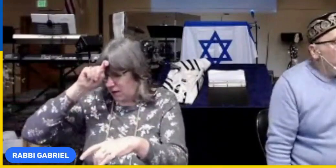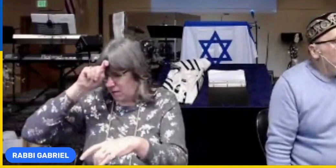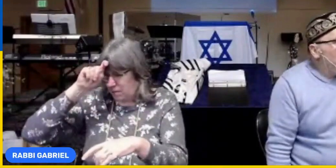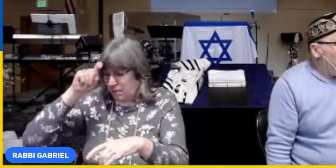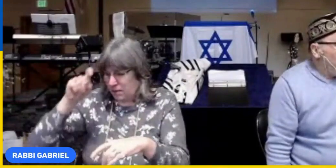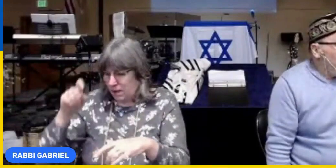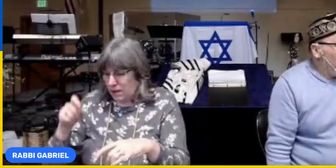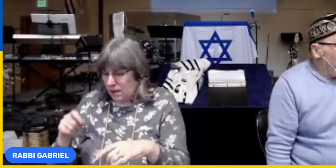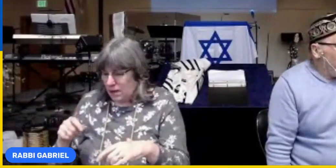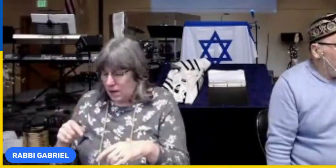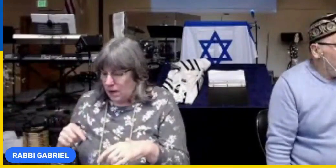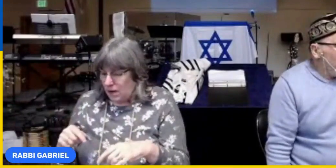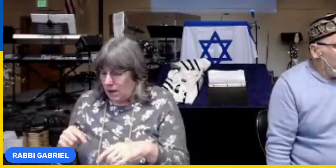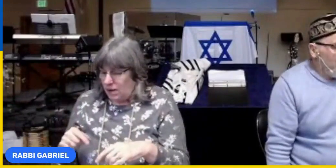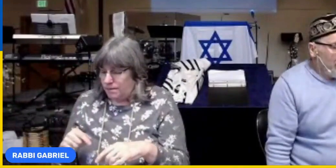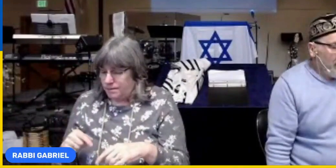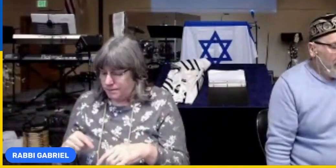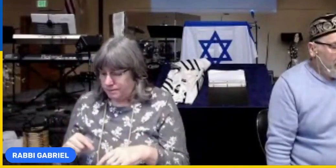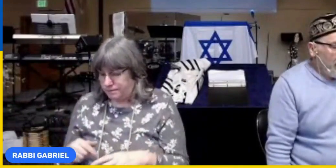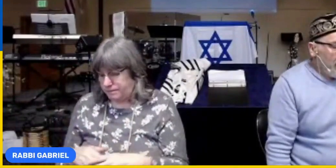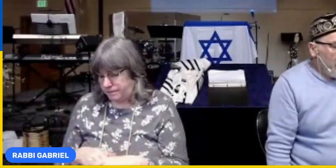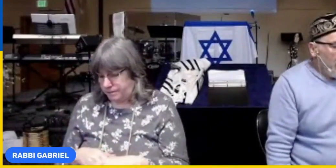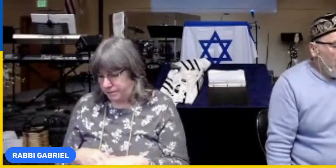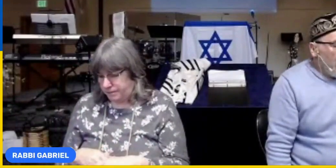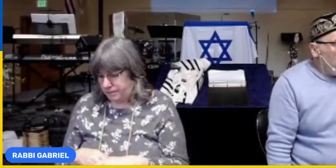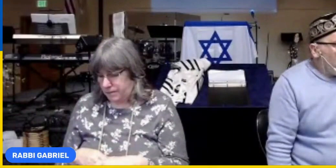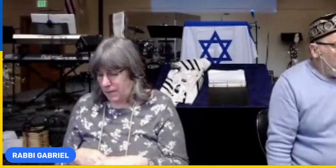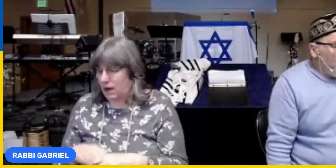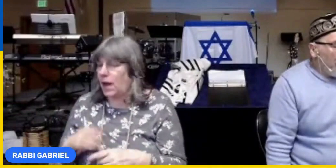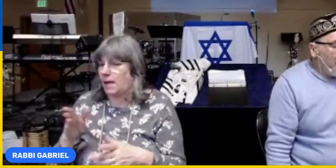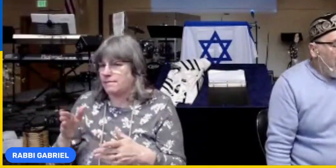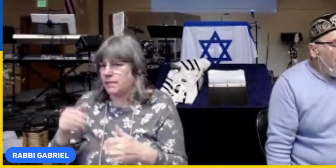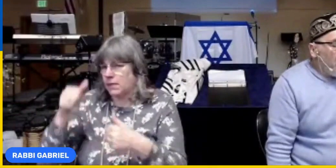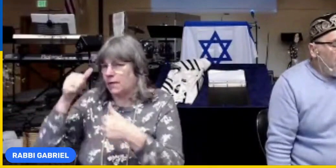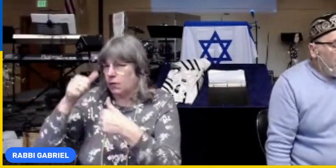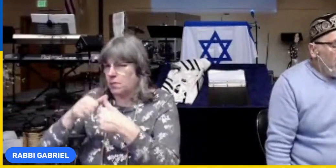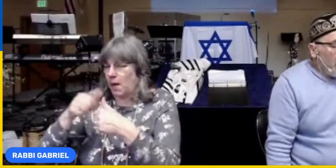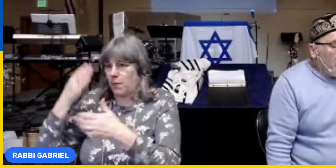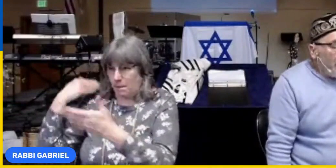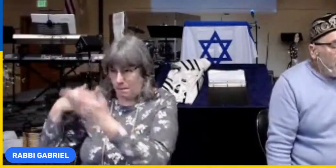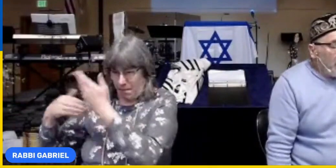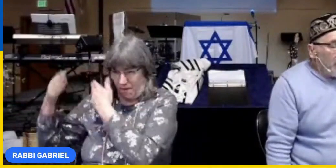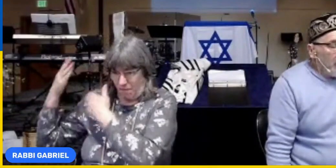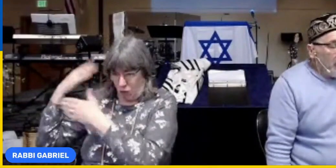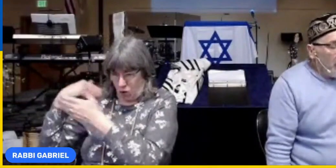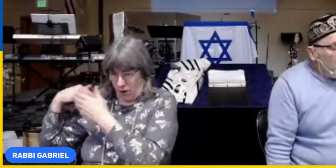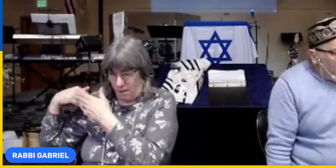of Abraham's trip to Egypt, a trip where Pharaoh